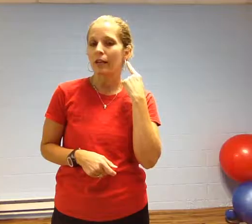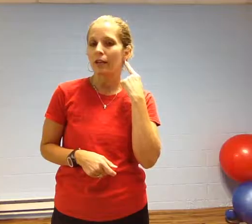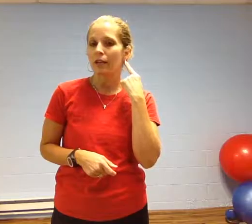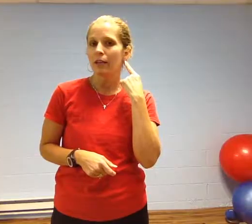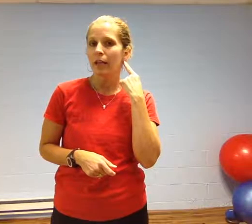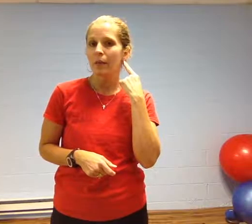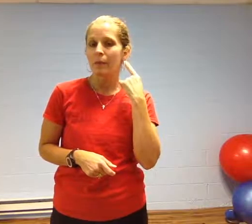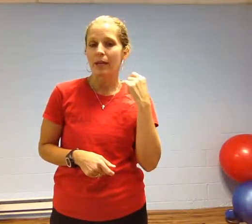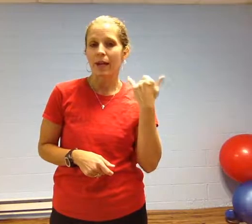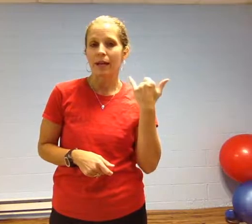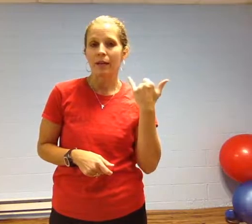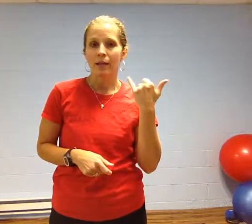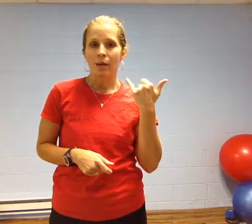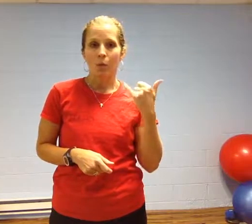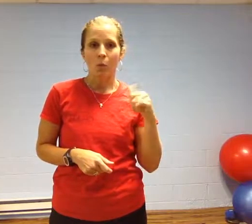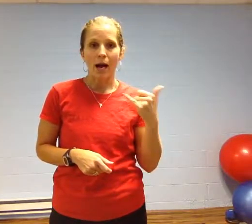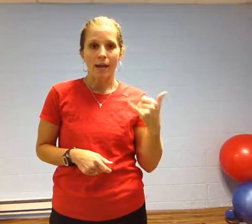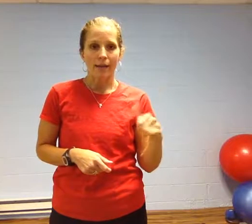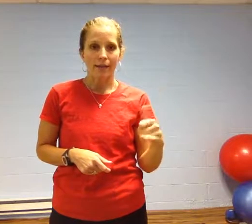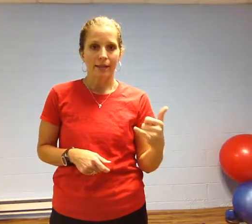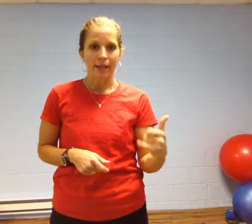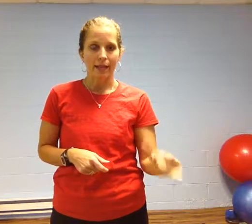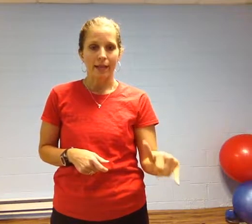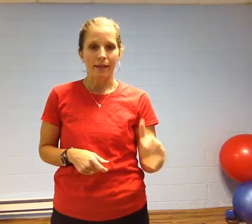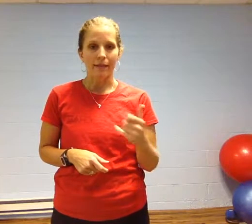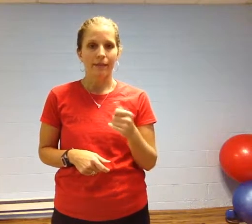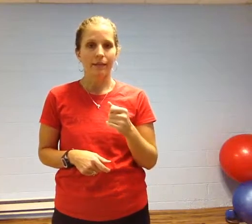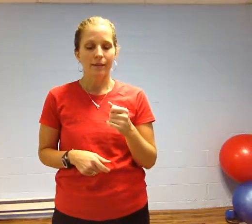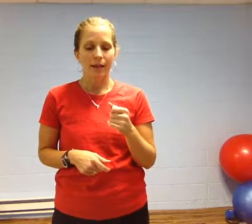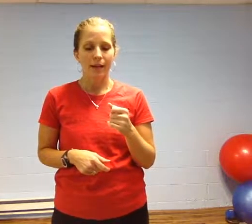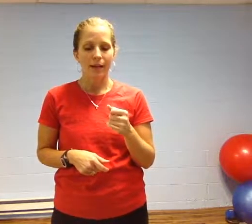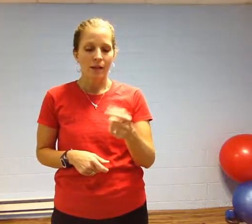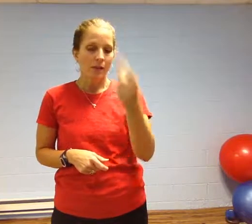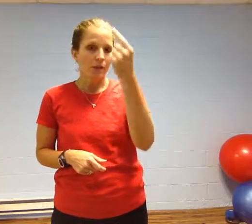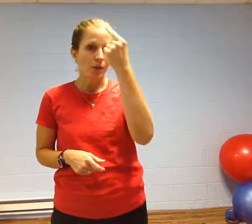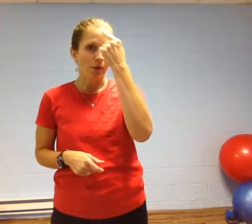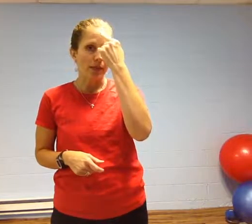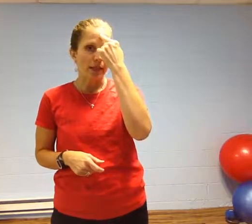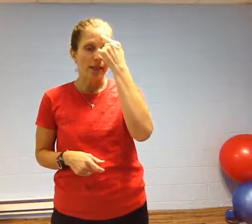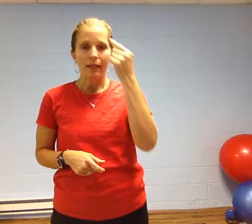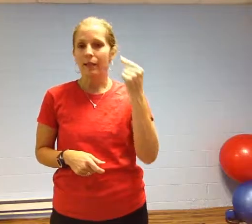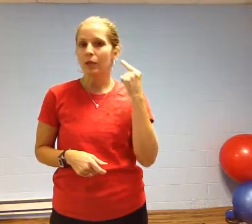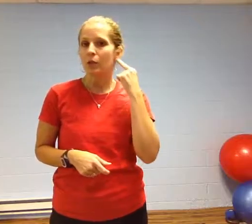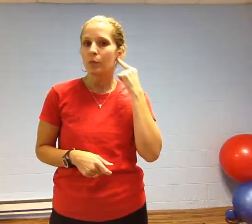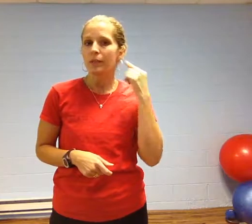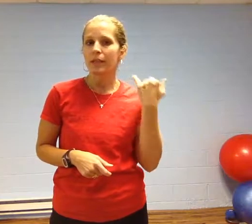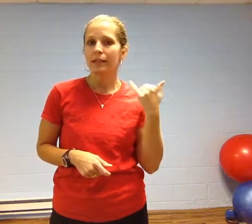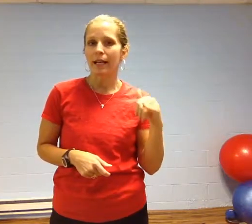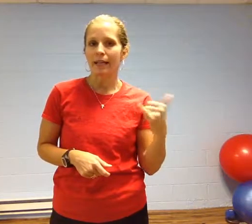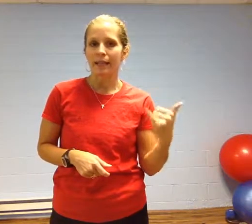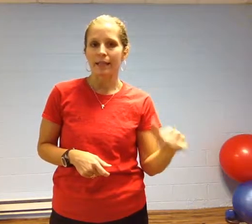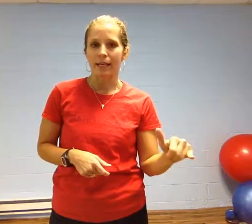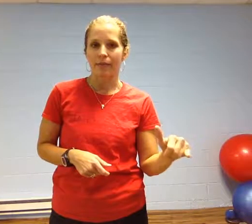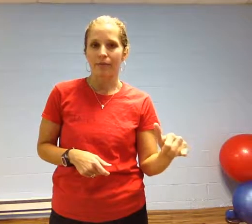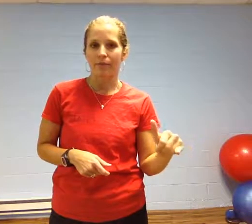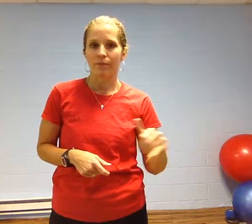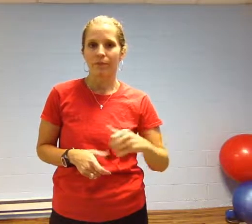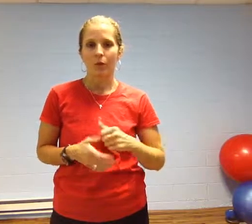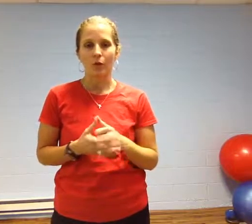ear, and then make that Y sign again, okay? So India's Gupta dynasty for all the gold